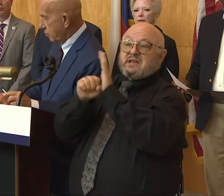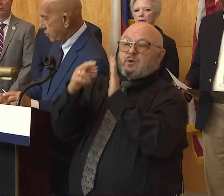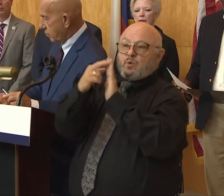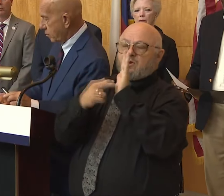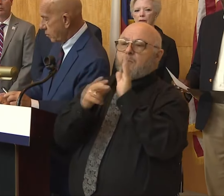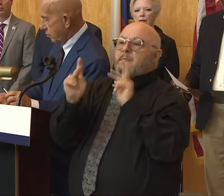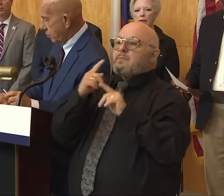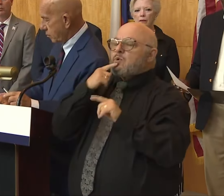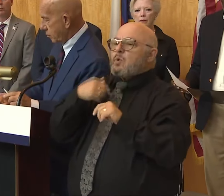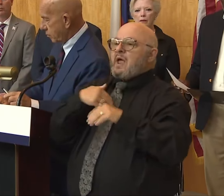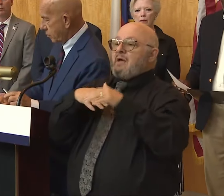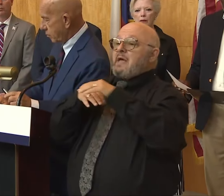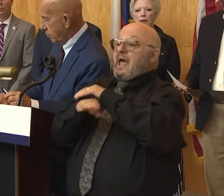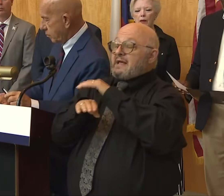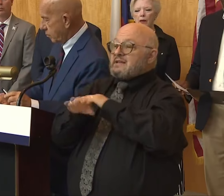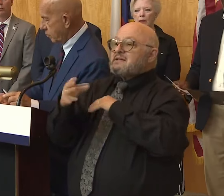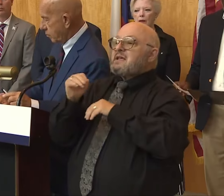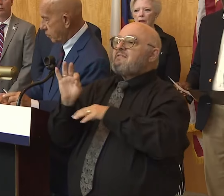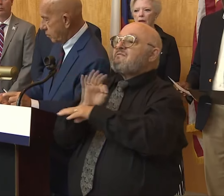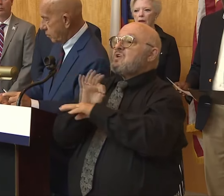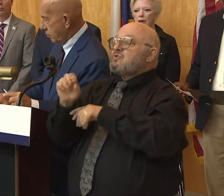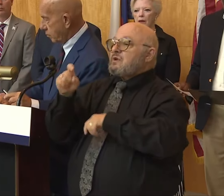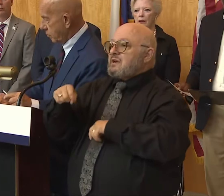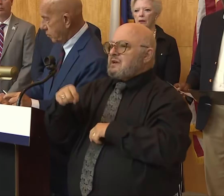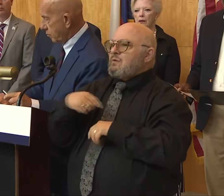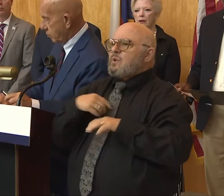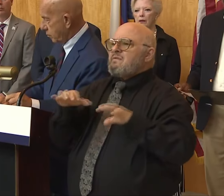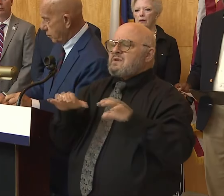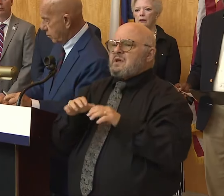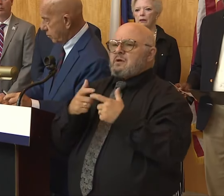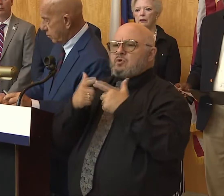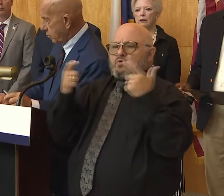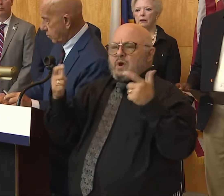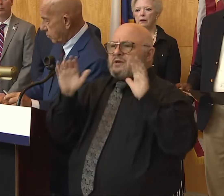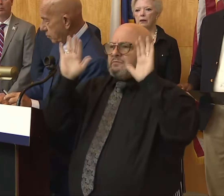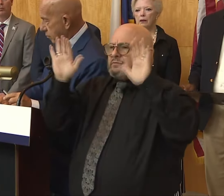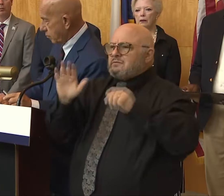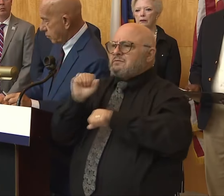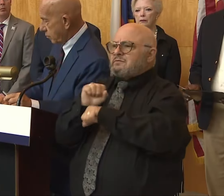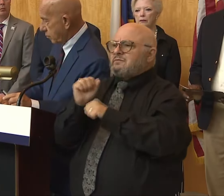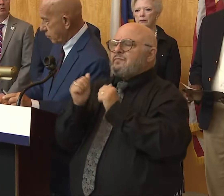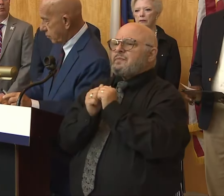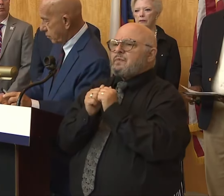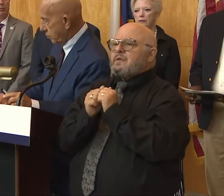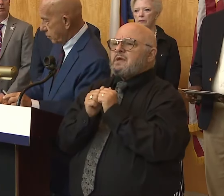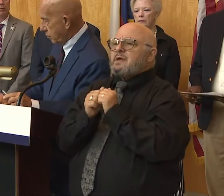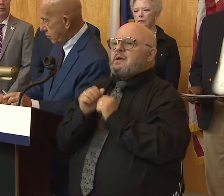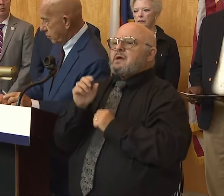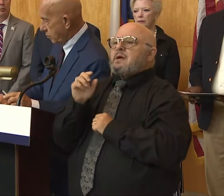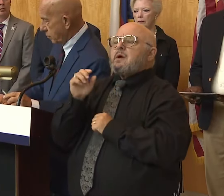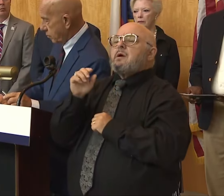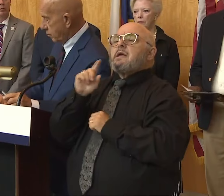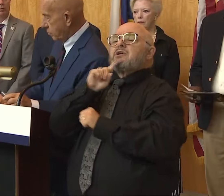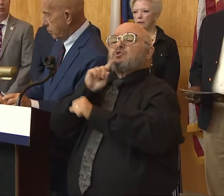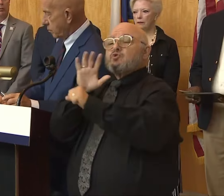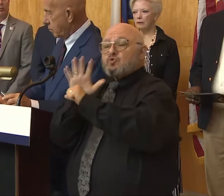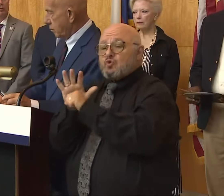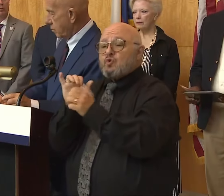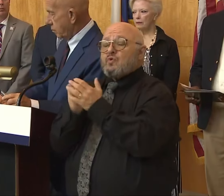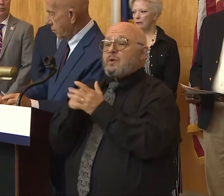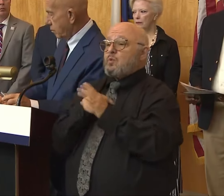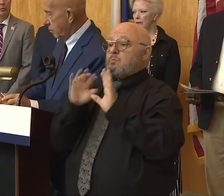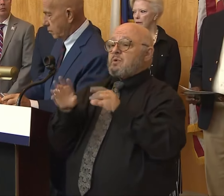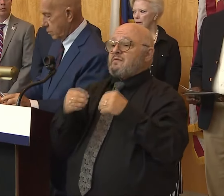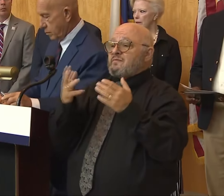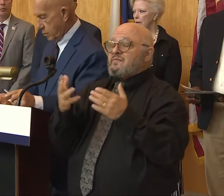those with access and functional needs. We have done a very great job with Derecho to ensure that we are